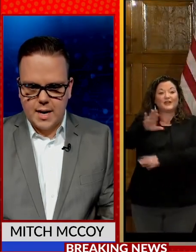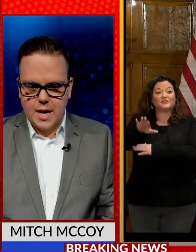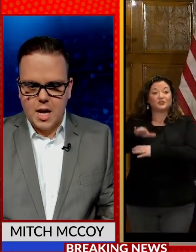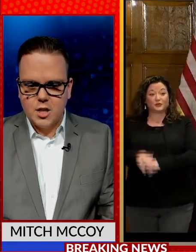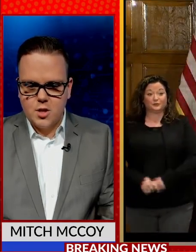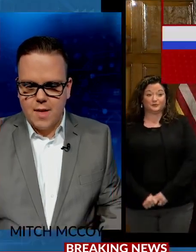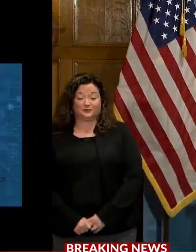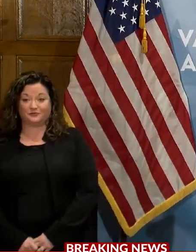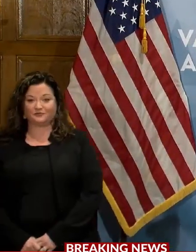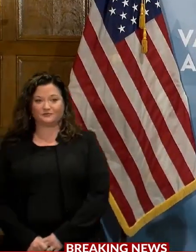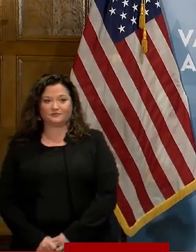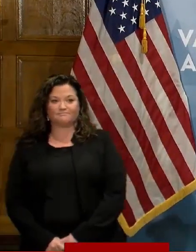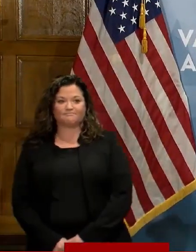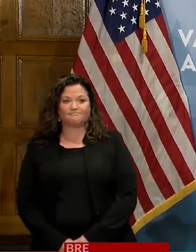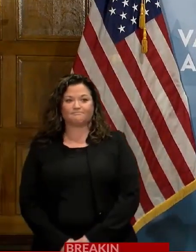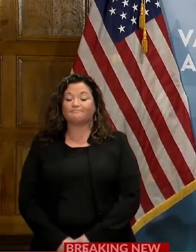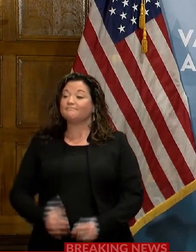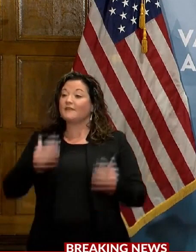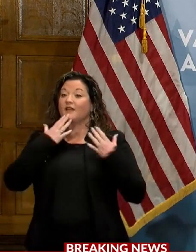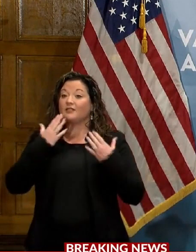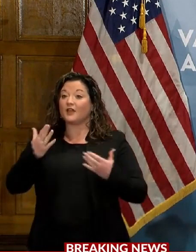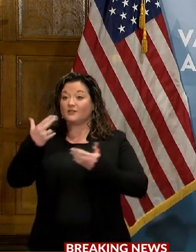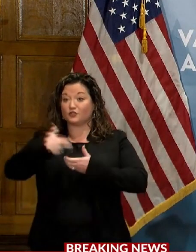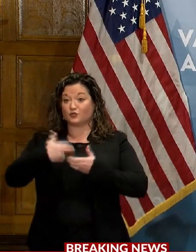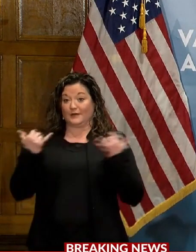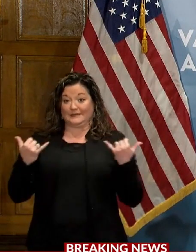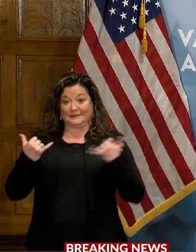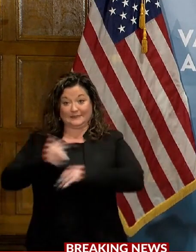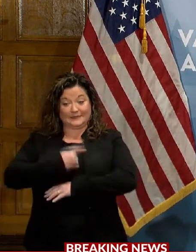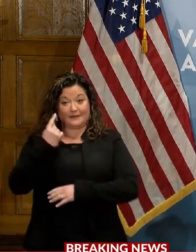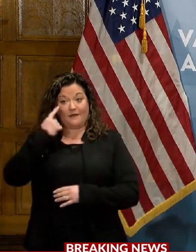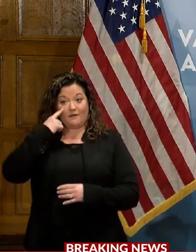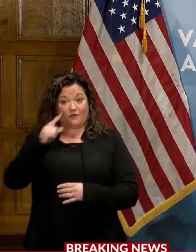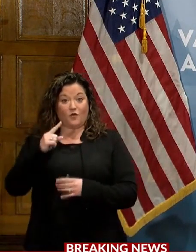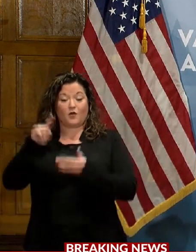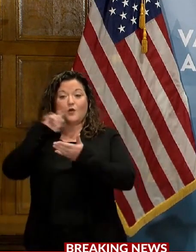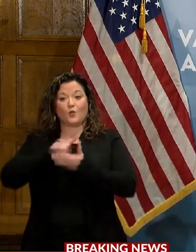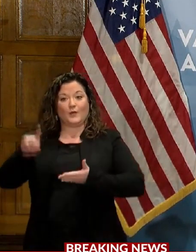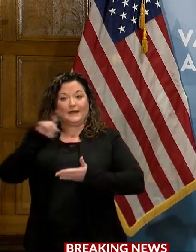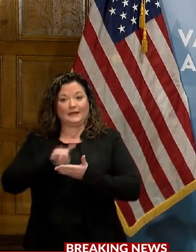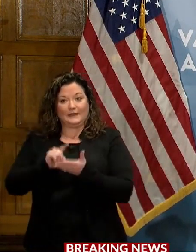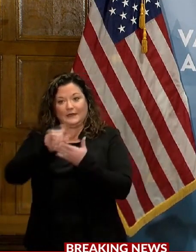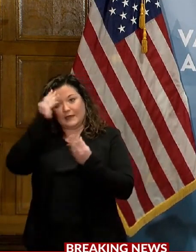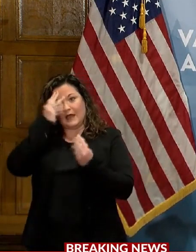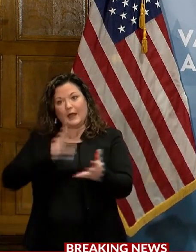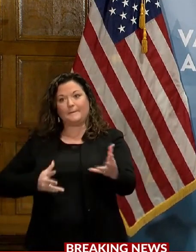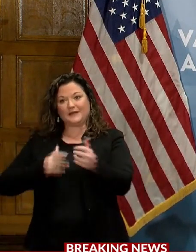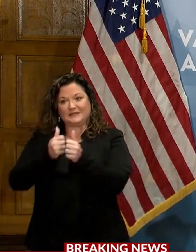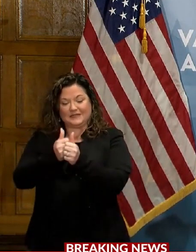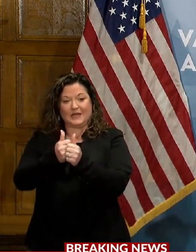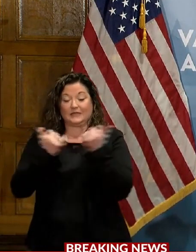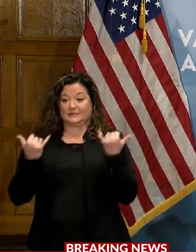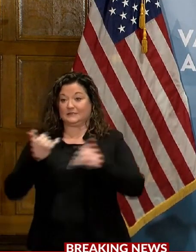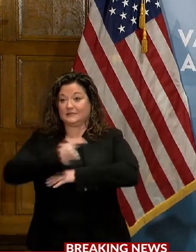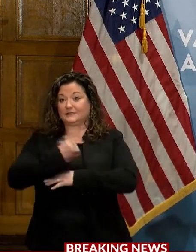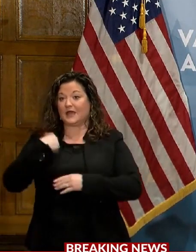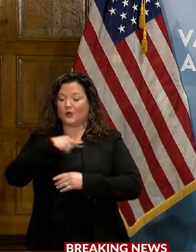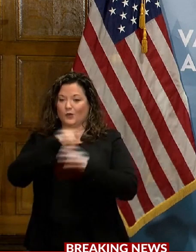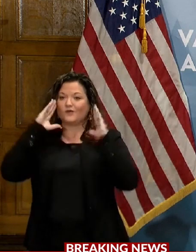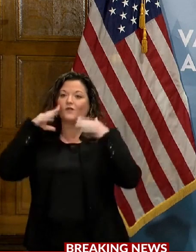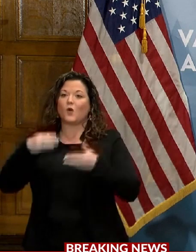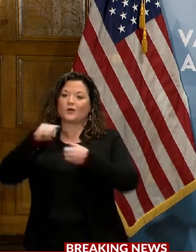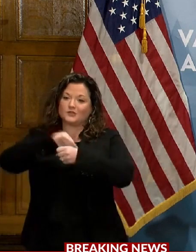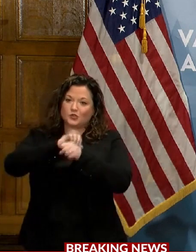listen in to that update as cases continue to climb. Here's Governor Asa Hutchinson. We're focused on COVID